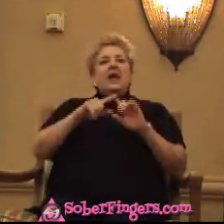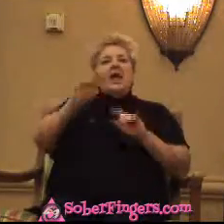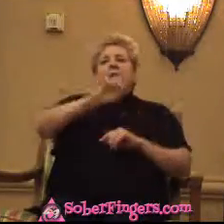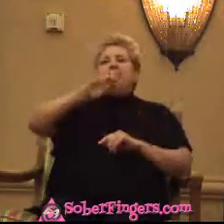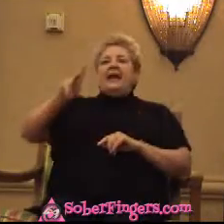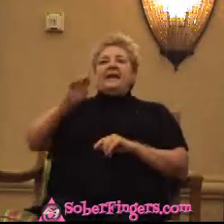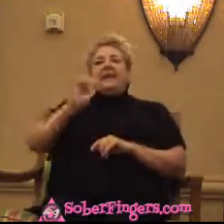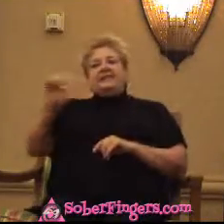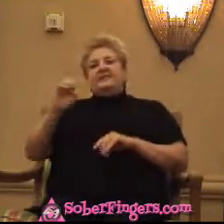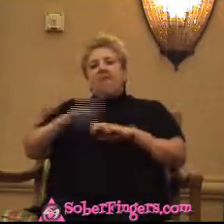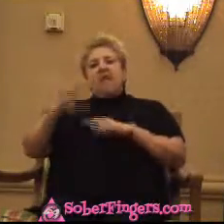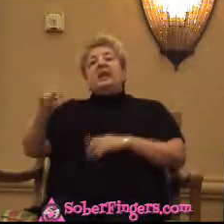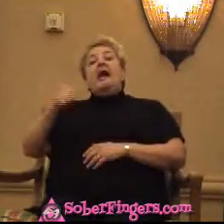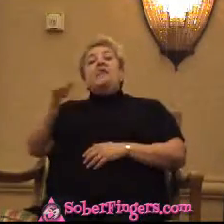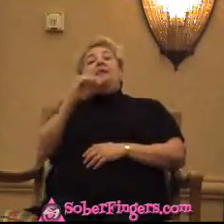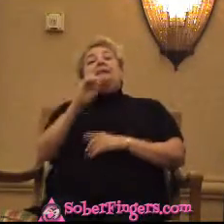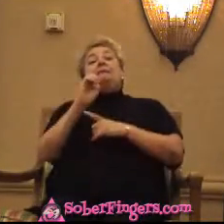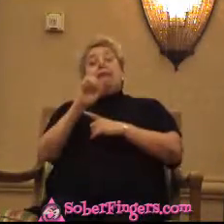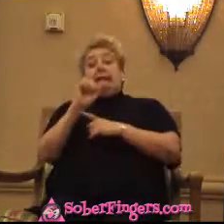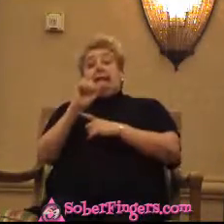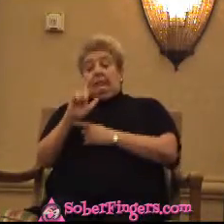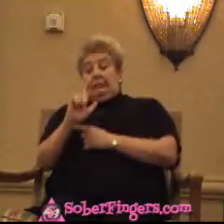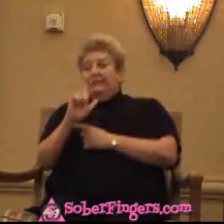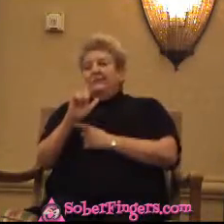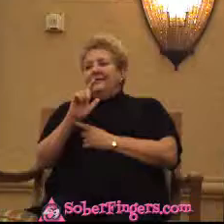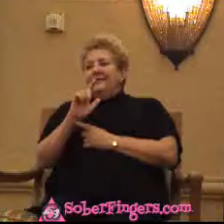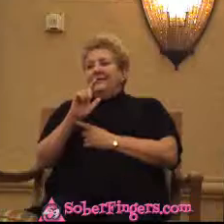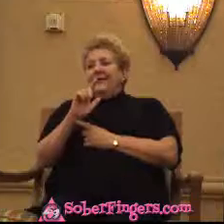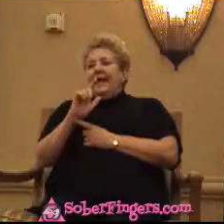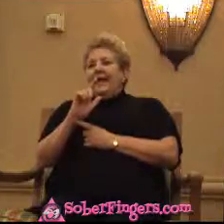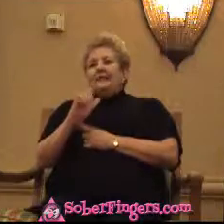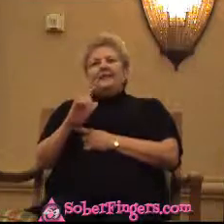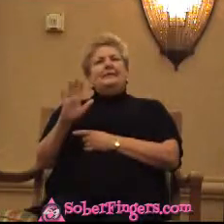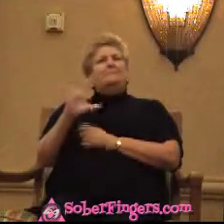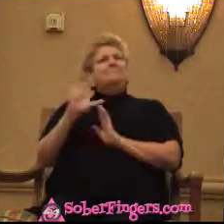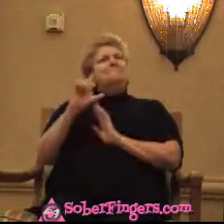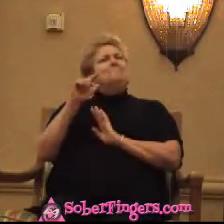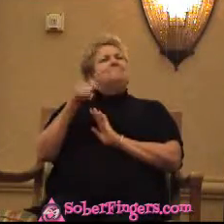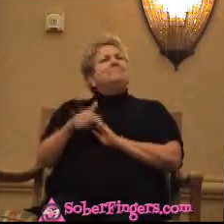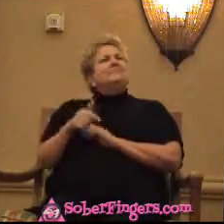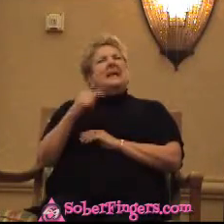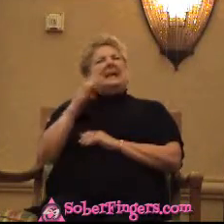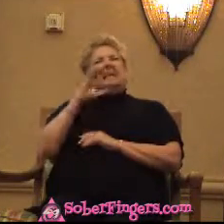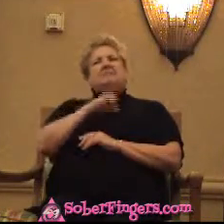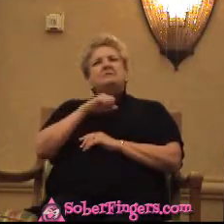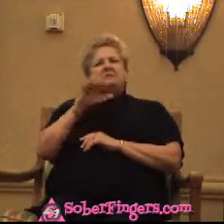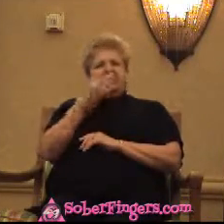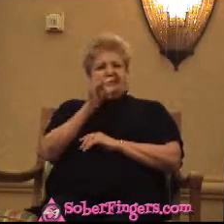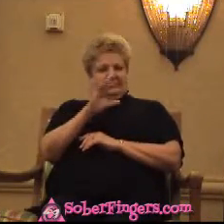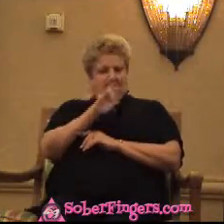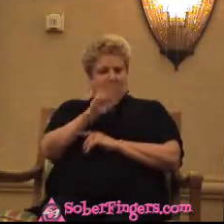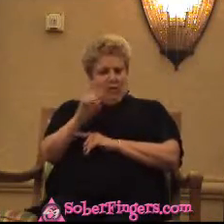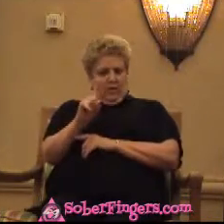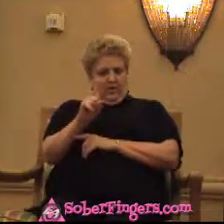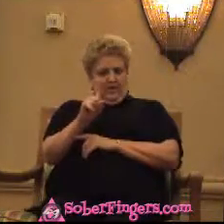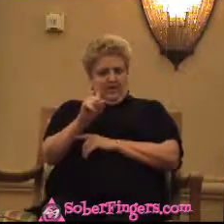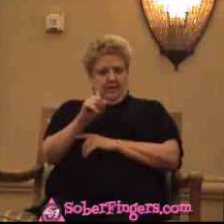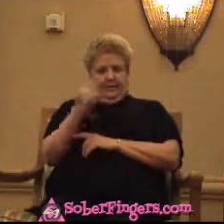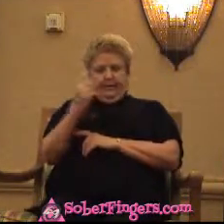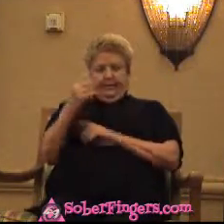then in 1971, I guess it was, the thing blew up, of course, and the reason it blew up was because I was involved in it, I